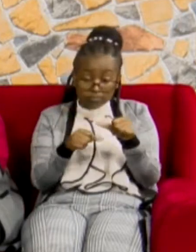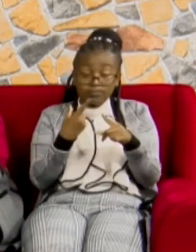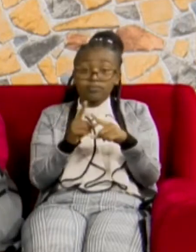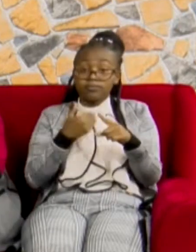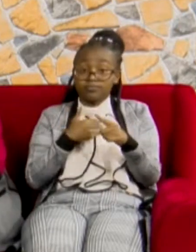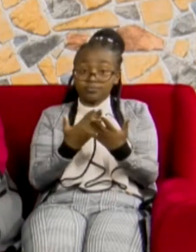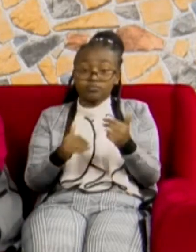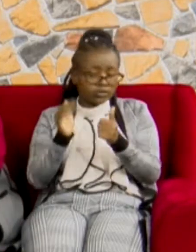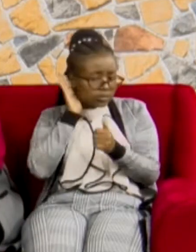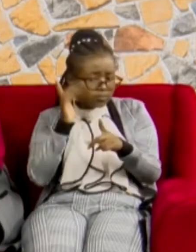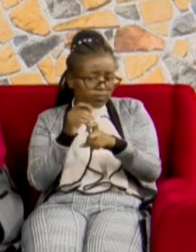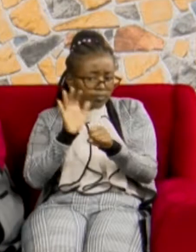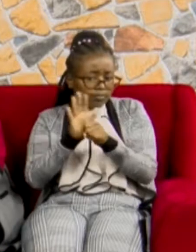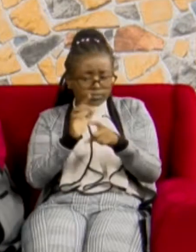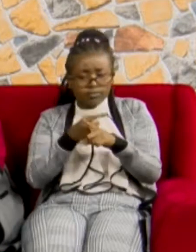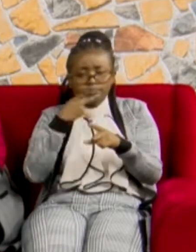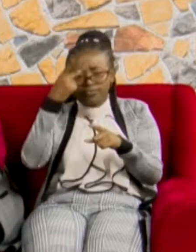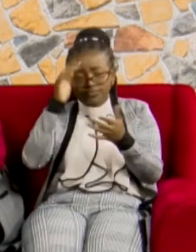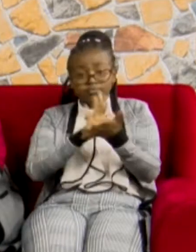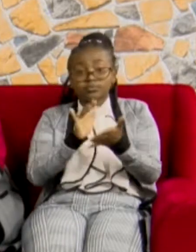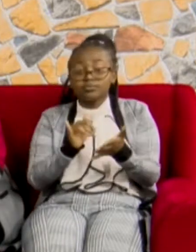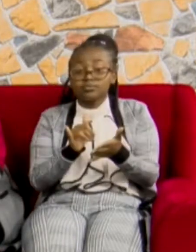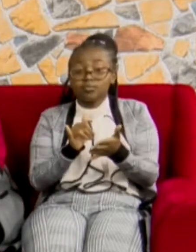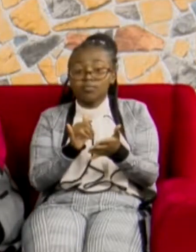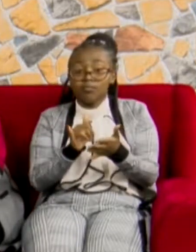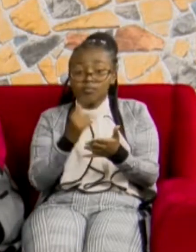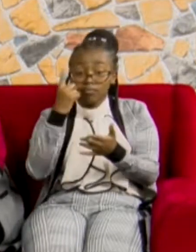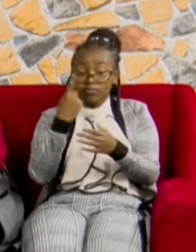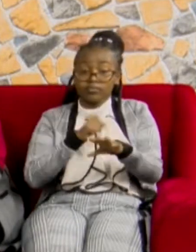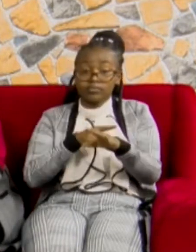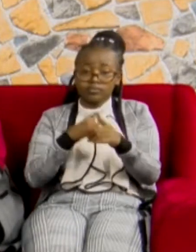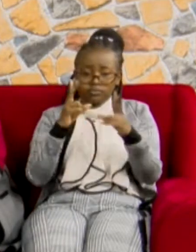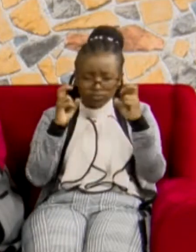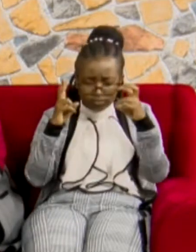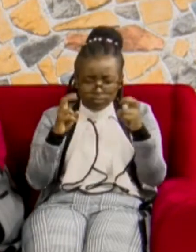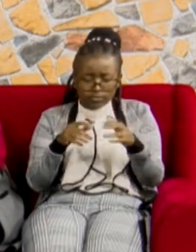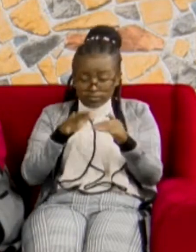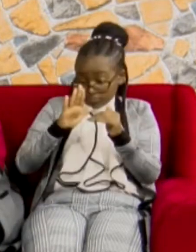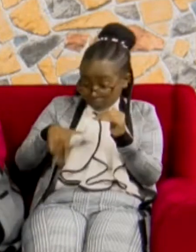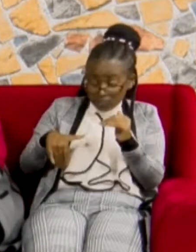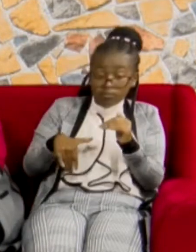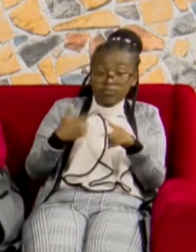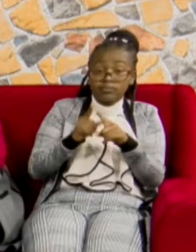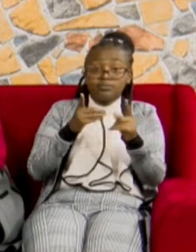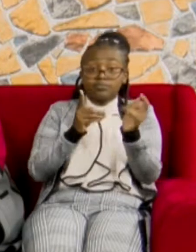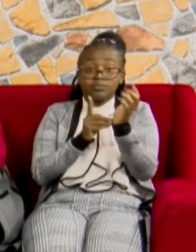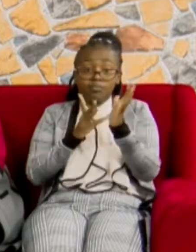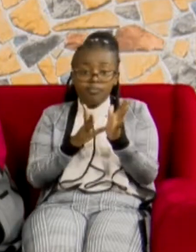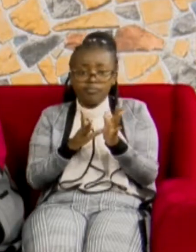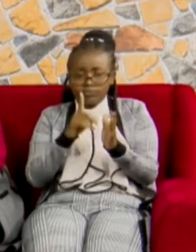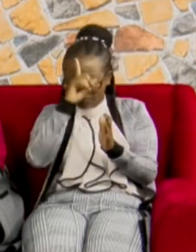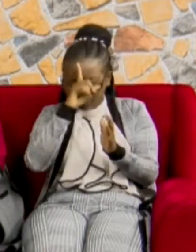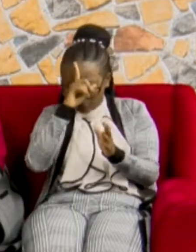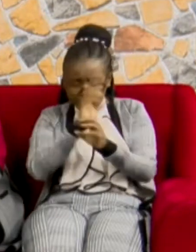is this thing that I've been hearing a lot with parents, that the first time they mention some of these issues that you're talking about, the delays, but the doctors don't take them